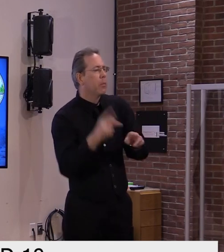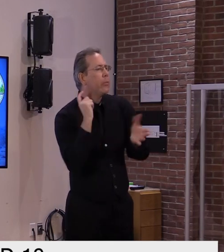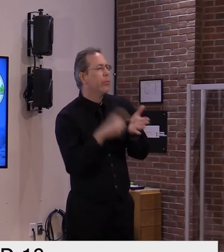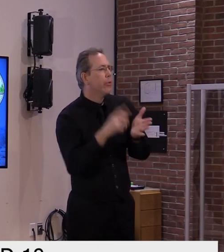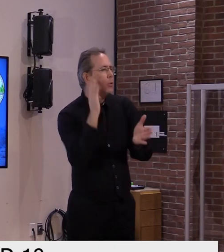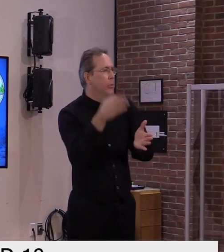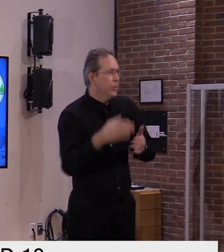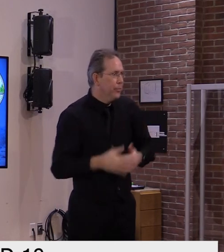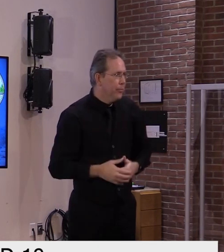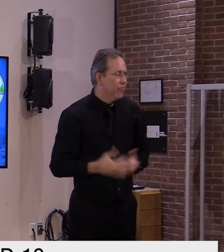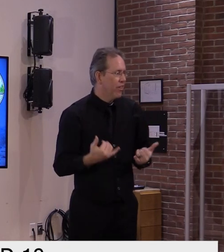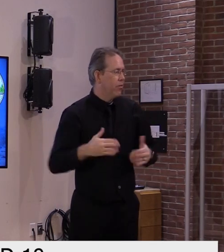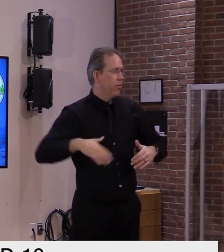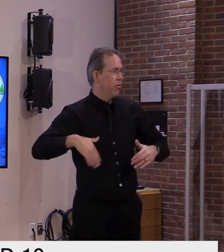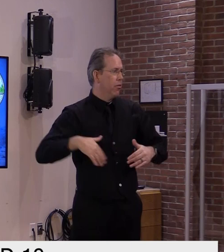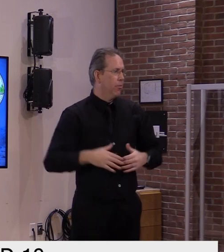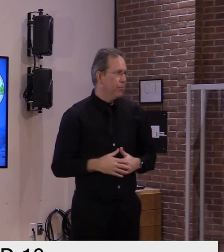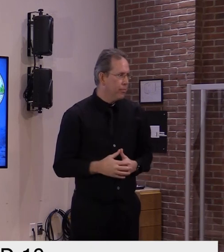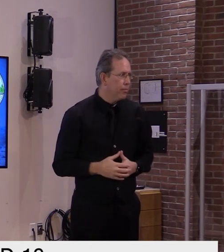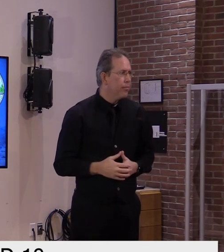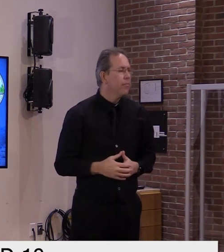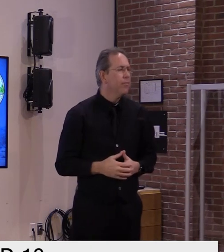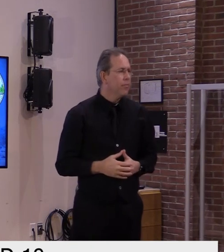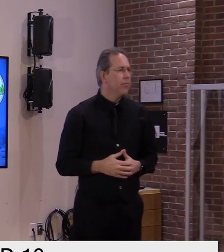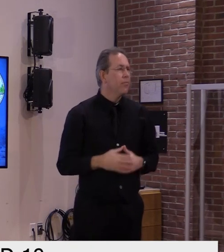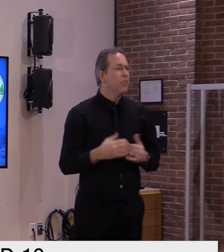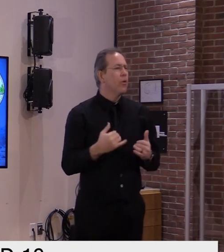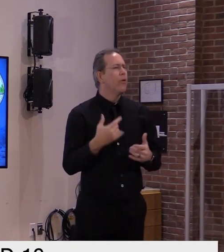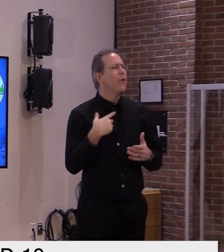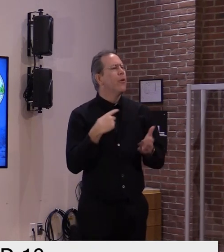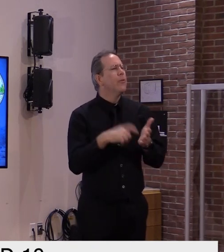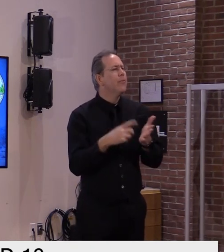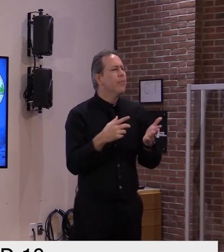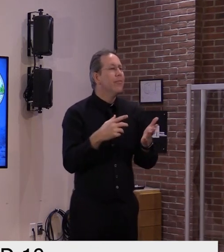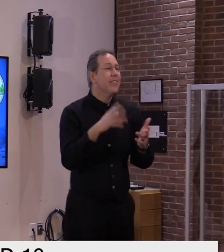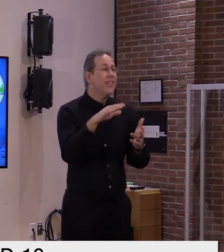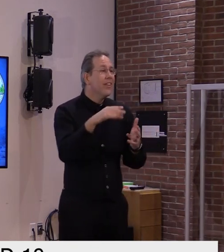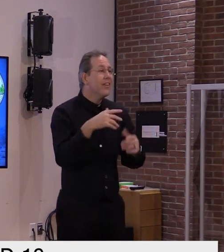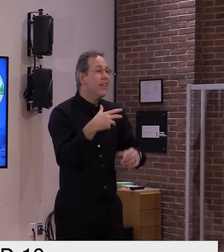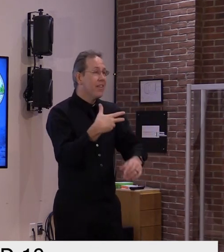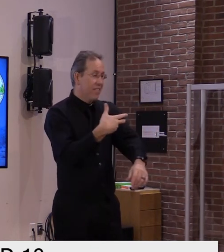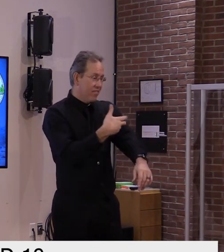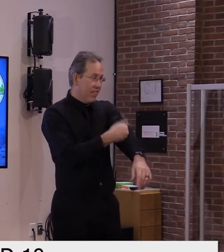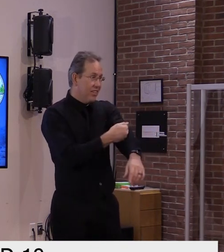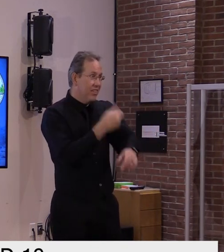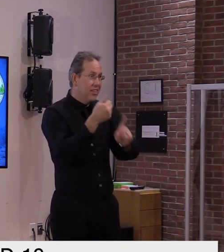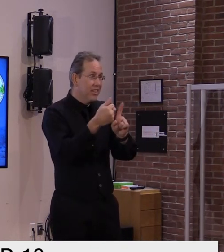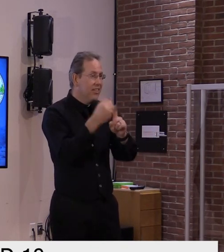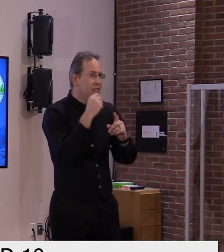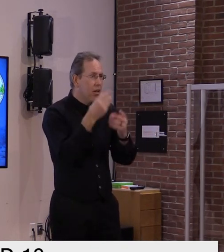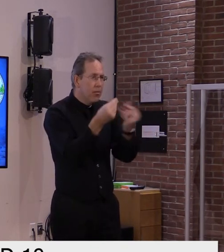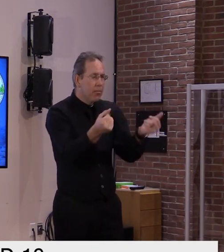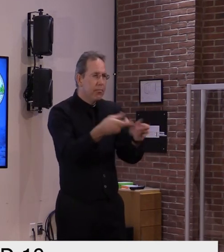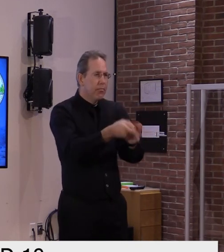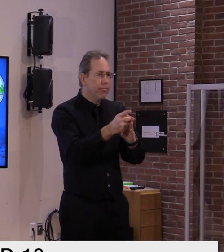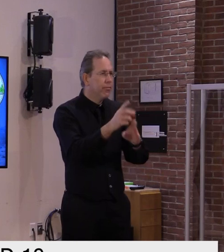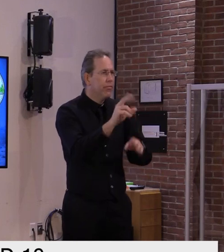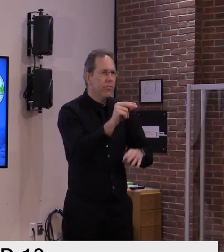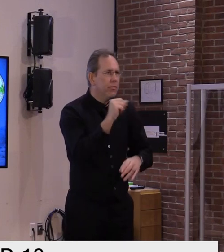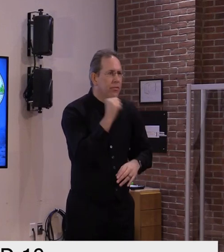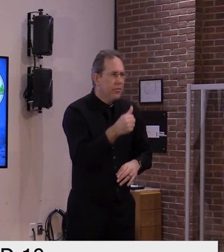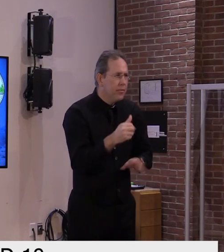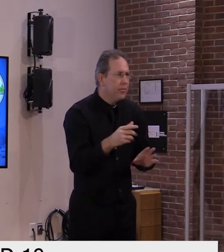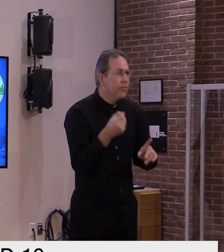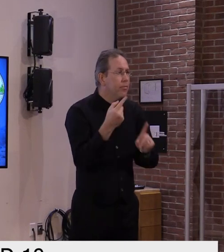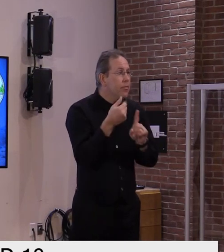state that vaccination is a remedy to an outbreak in a facility. Once an outbreak's occurred,